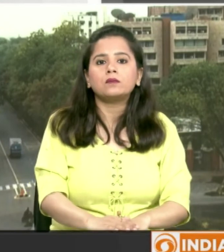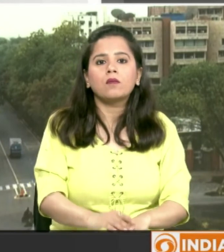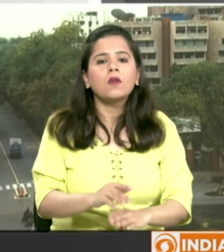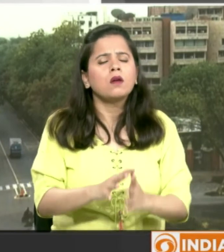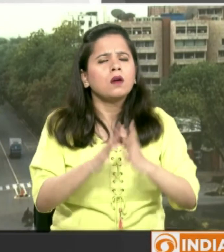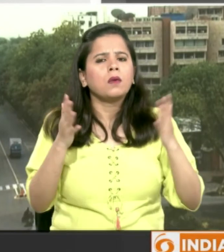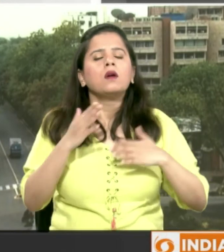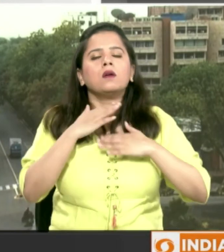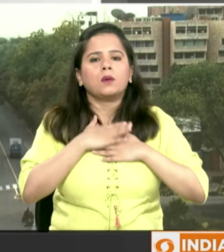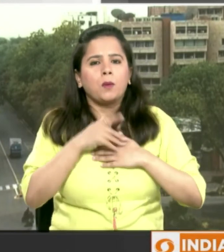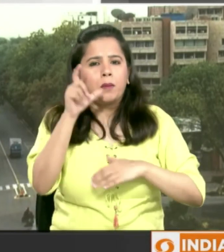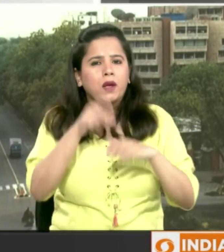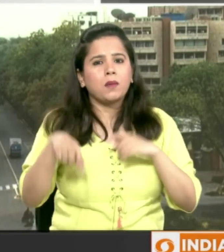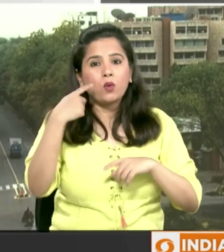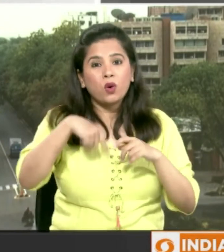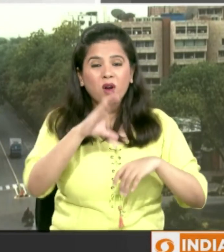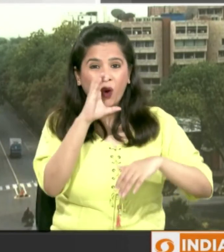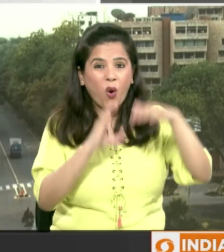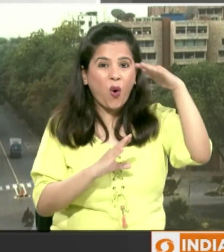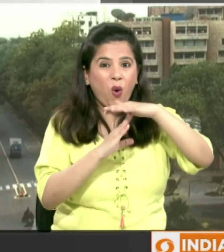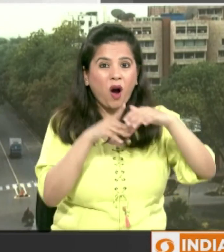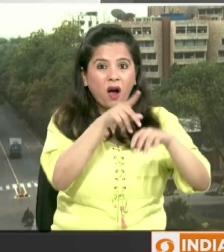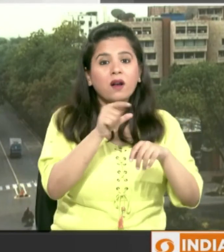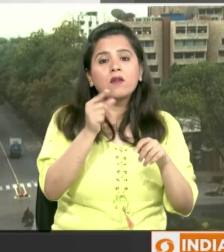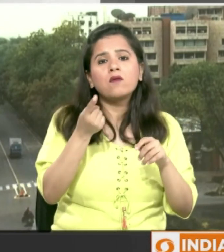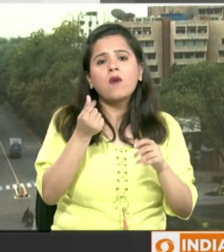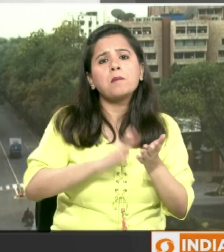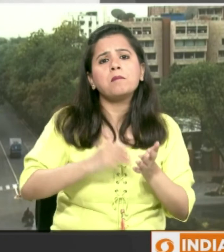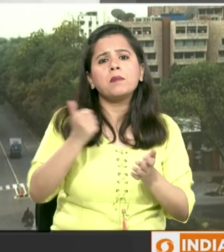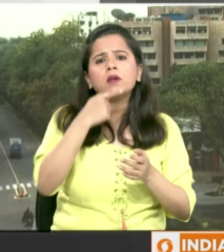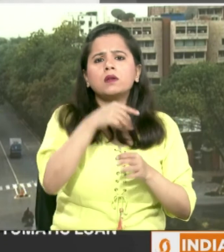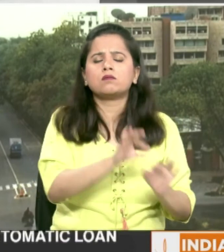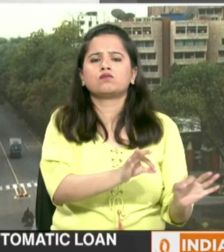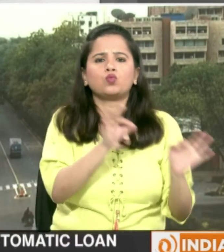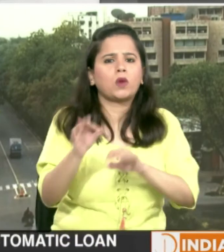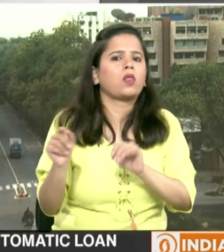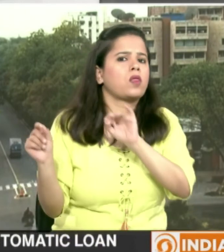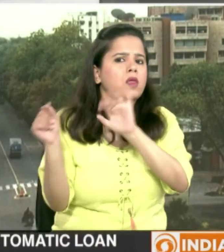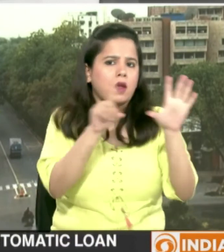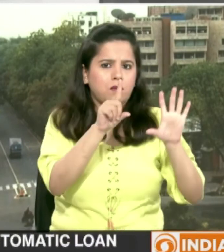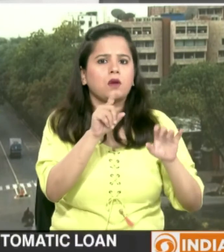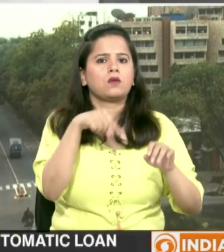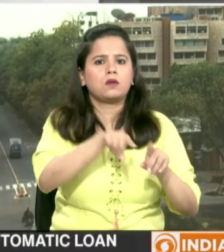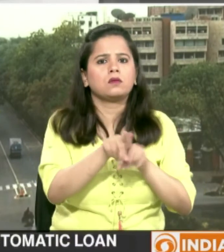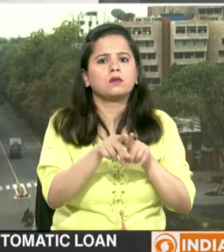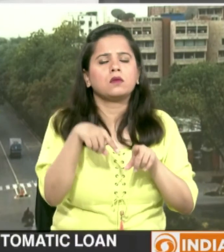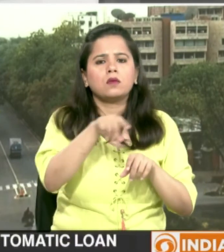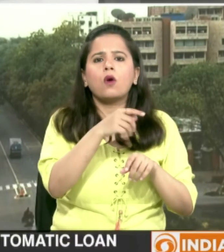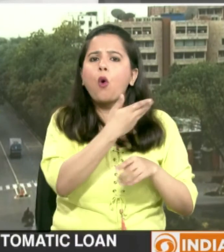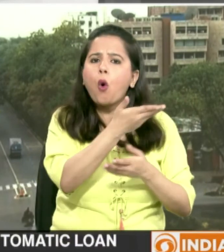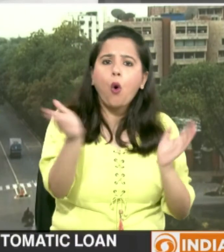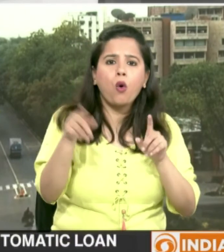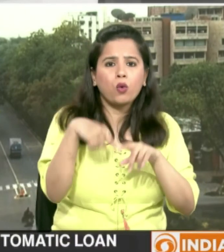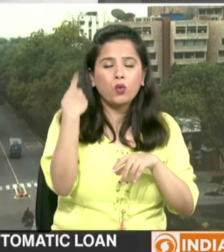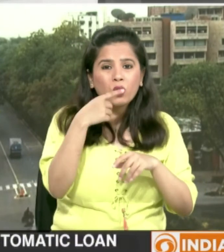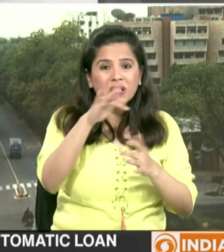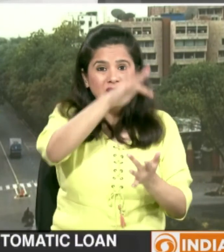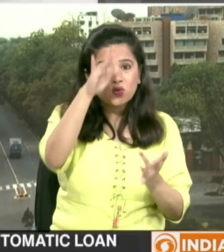In a major relief to contractors, the Finance Minister announced extension of up to 6 months to be provided by all the